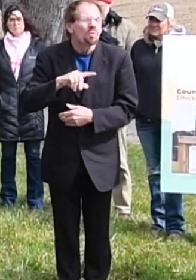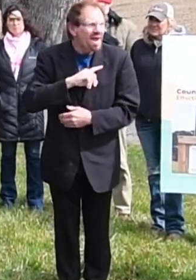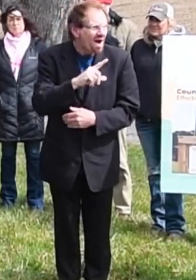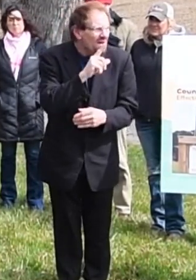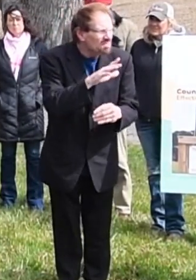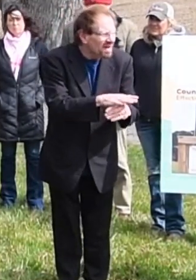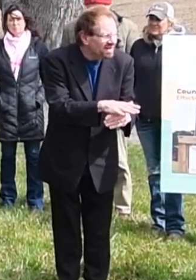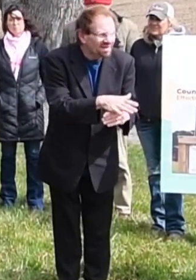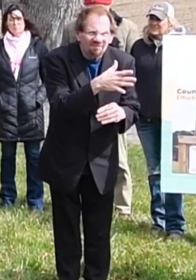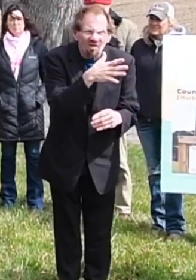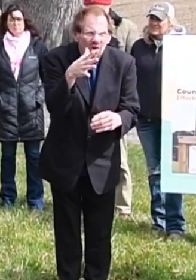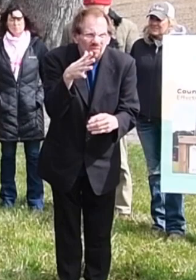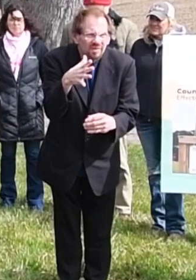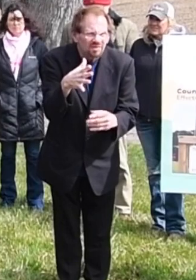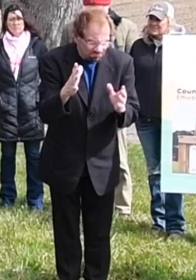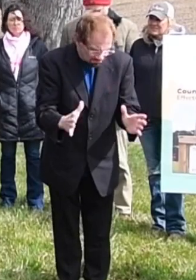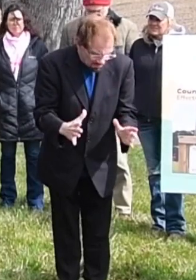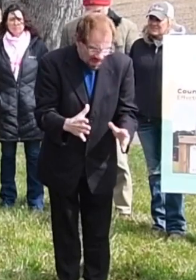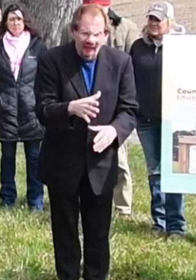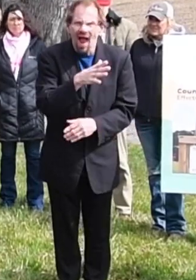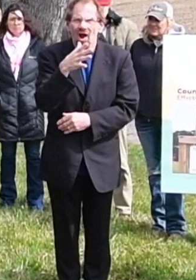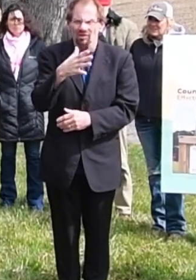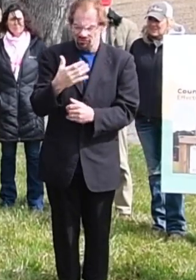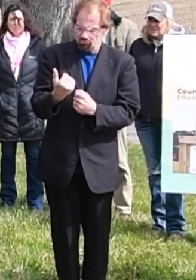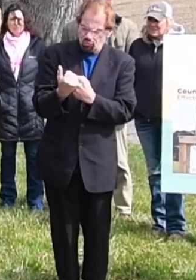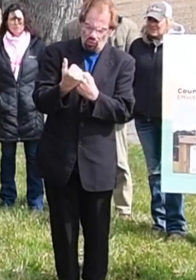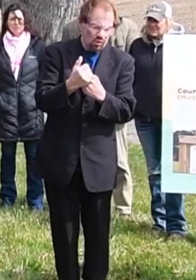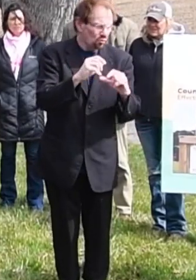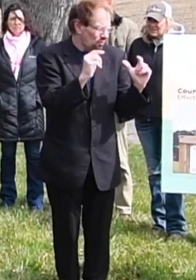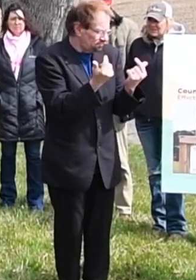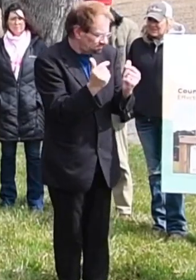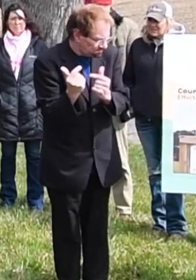and agriculture supporting organizations.